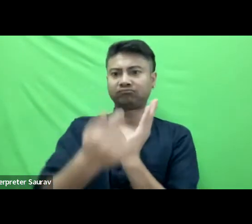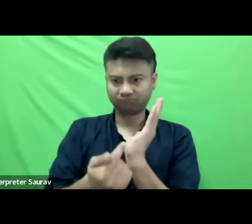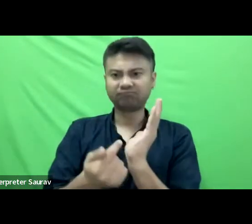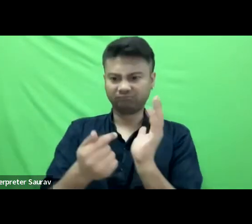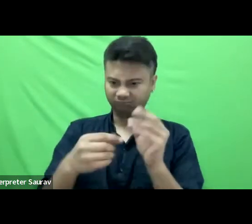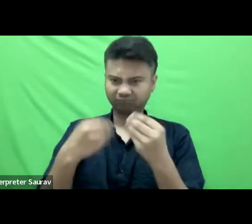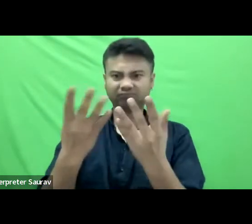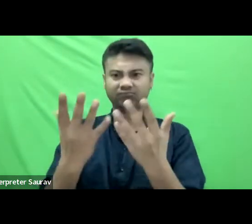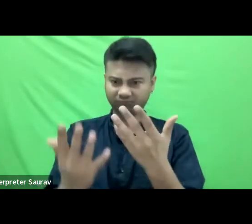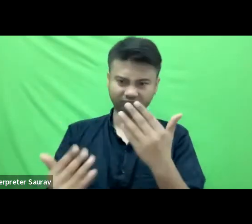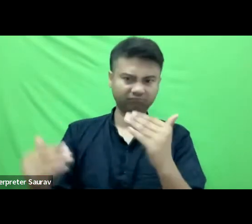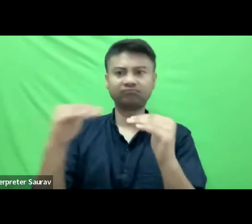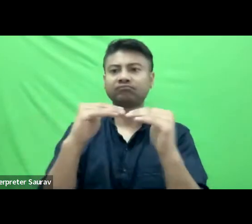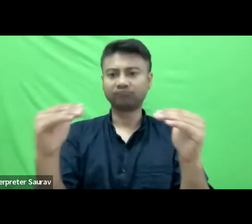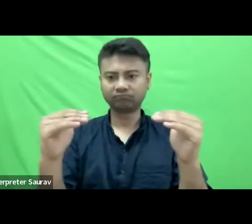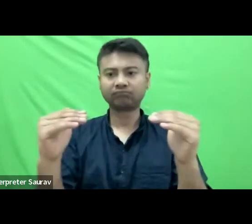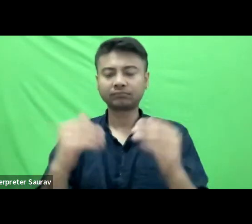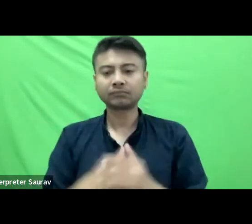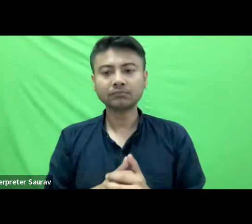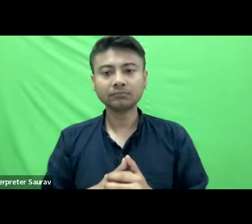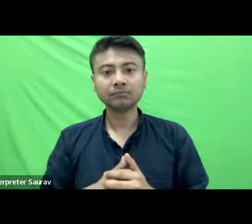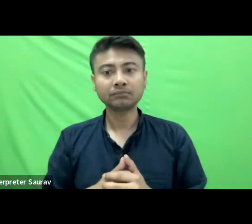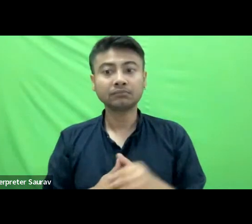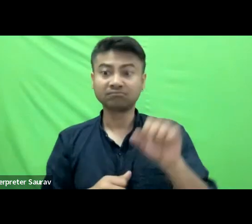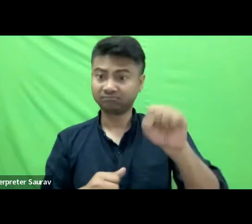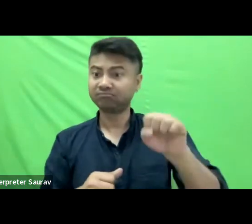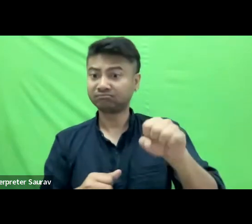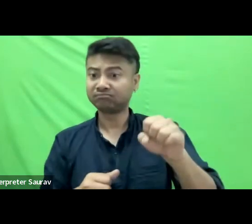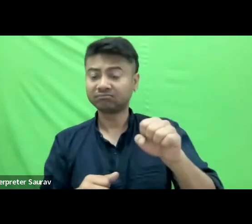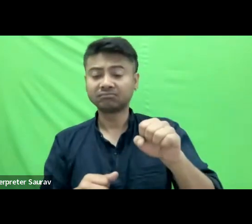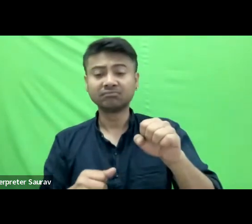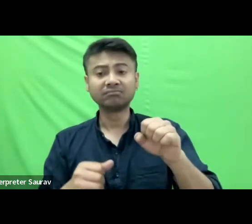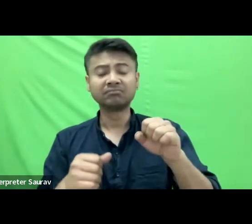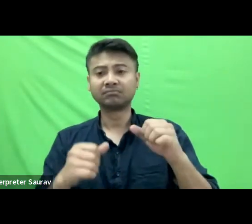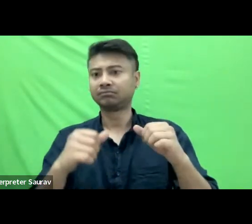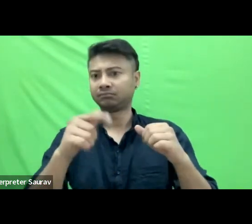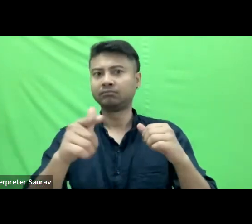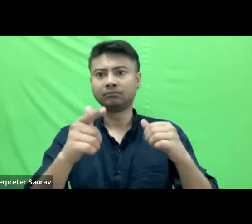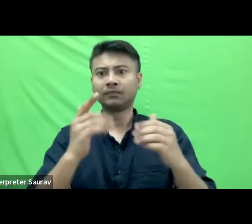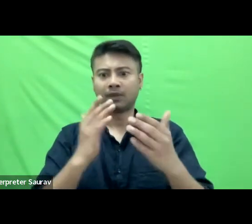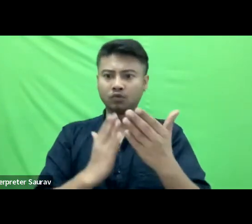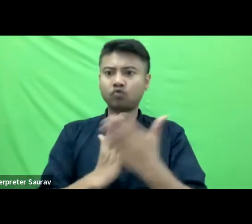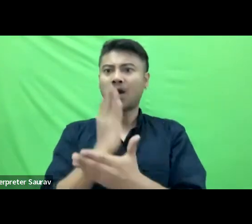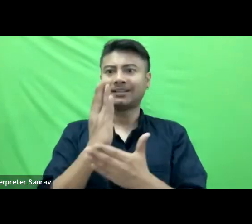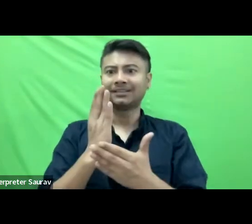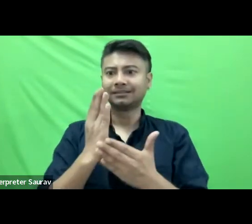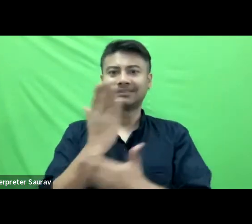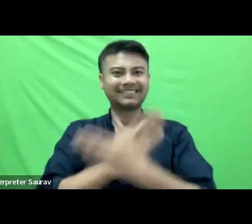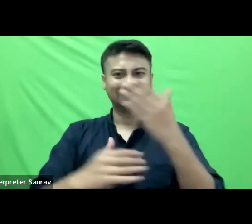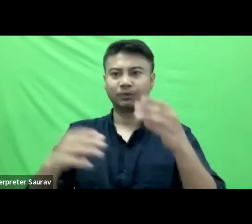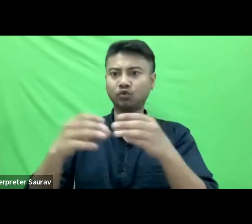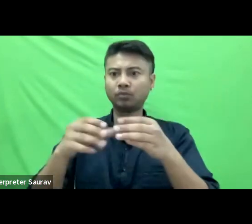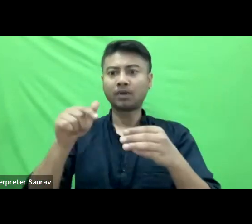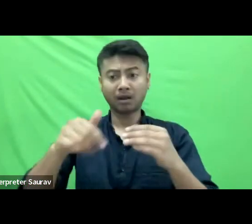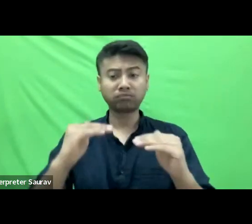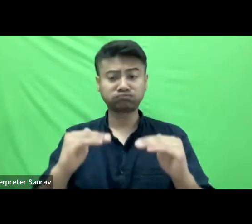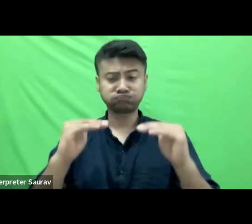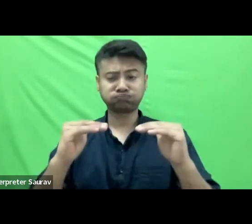significant progress that has been made in advancing rights of persons with disabilities and underrepresented